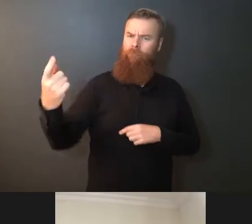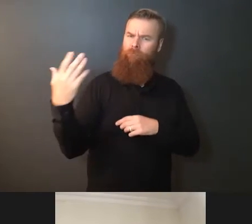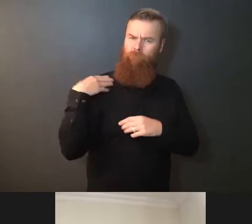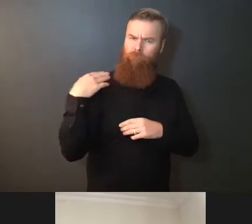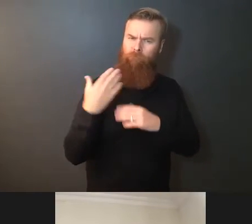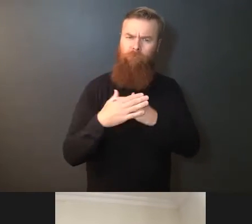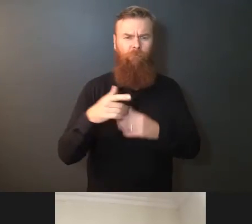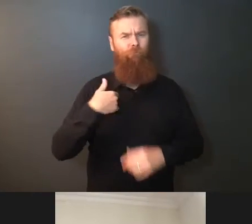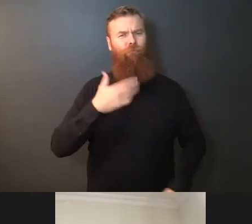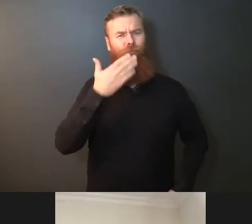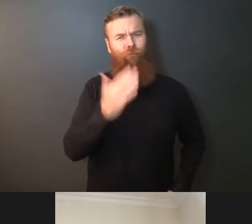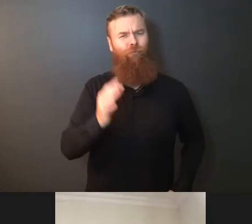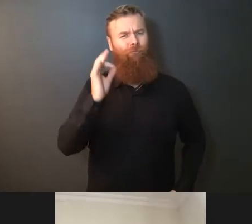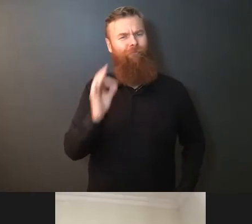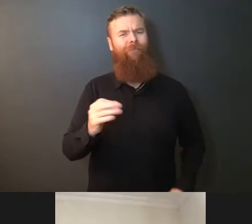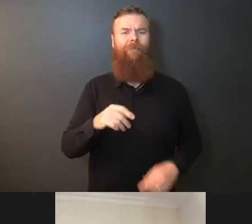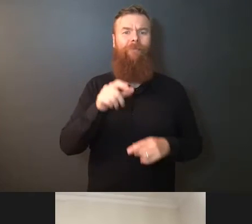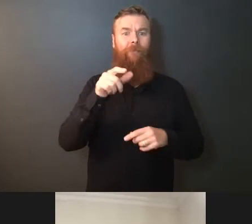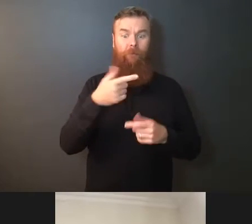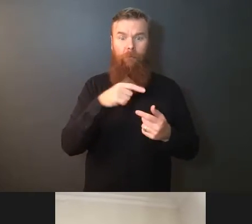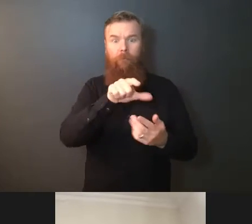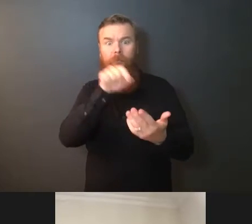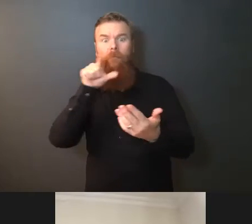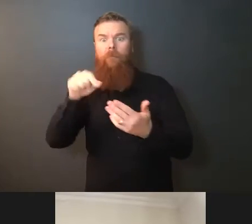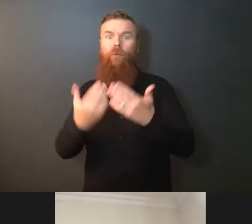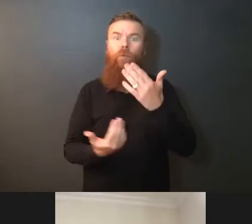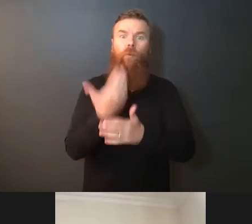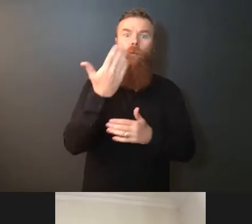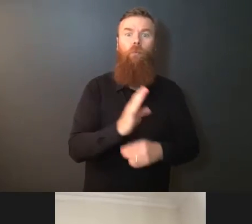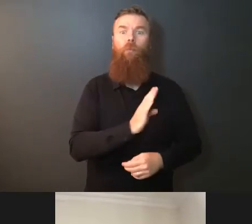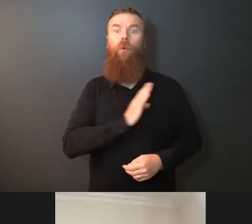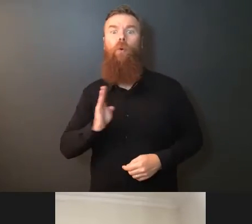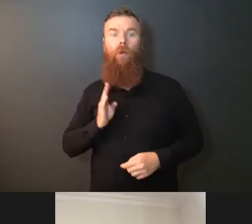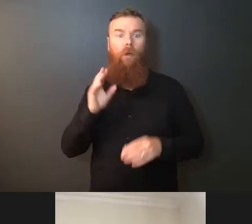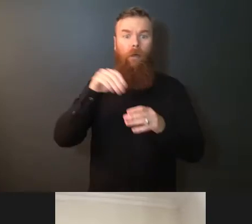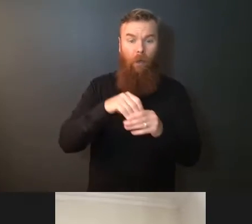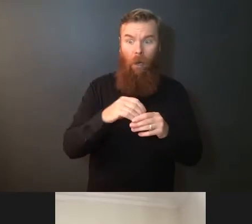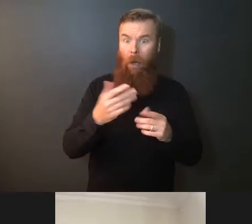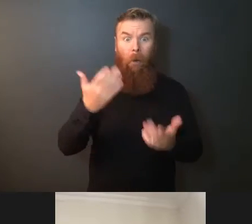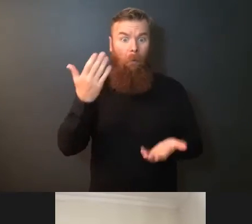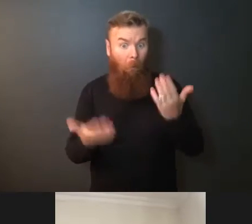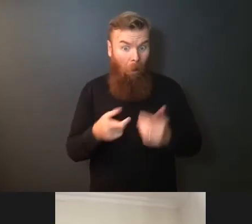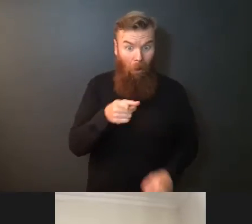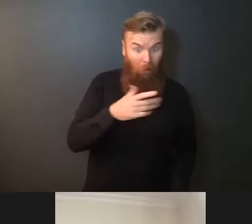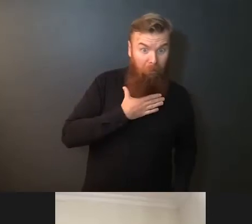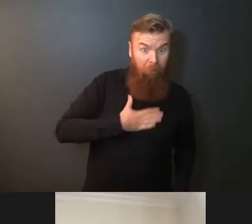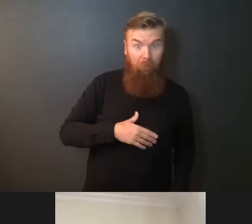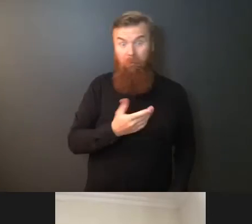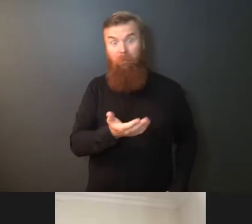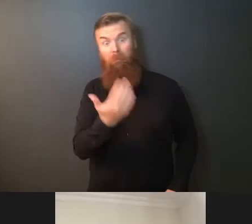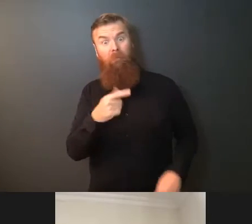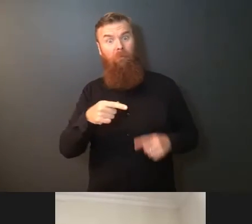the elections for the new board, and I think you could be the next president. First, I was like, sorry,